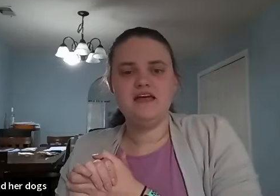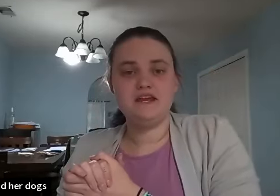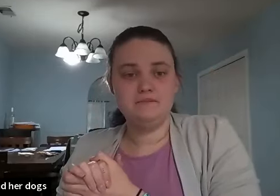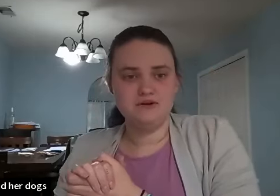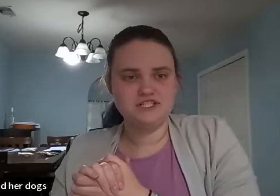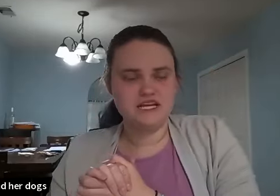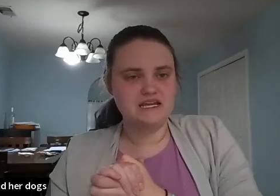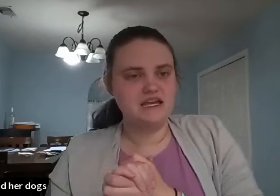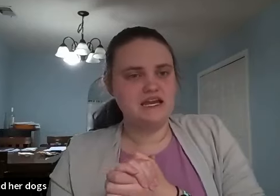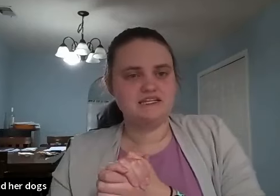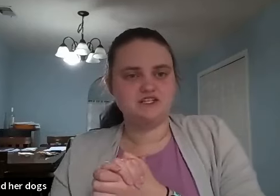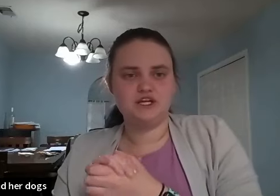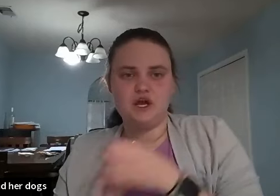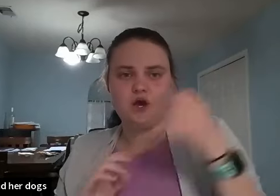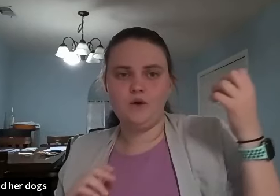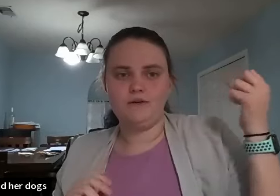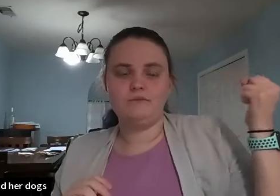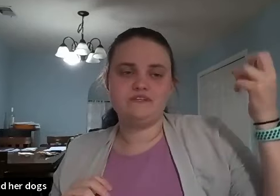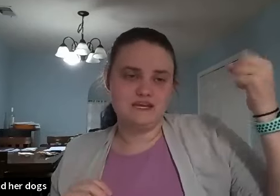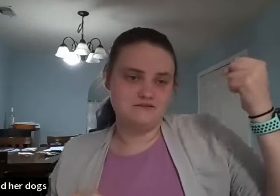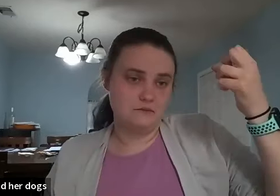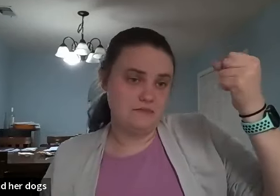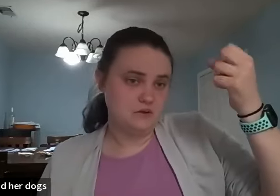then a milkshake is going to go the sign for milk,